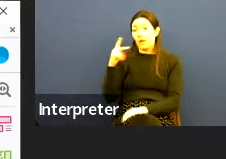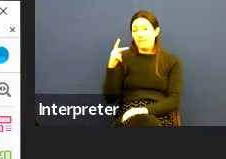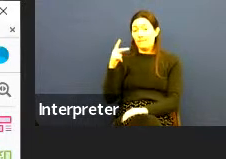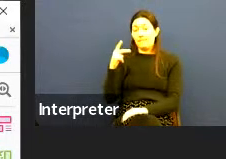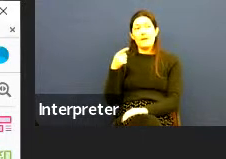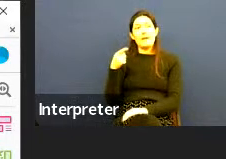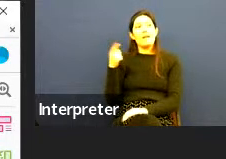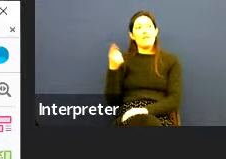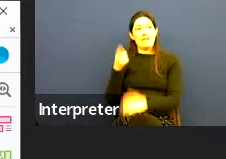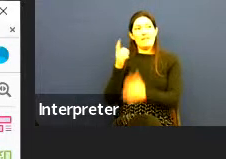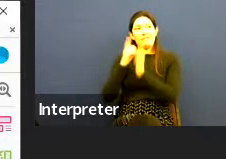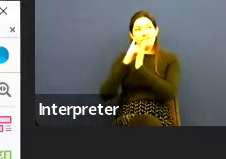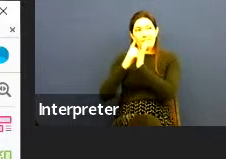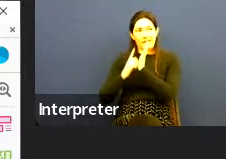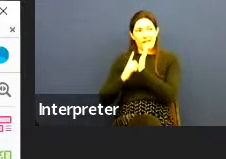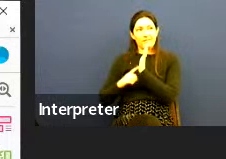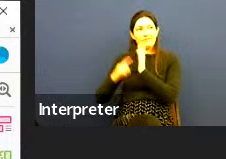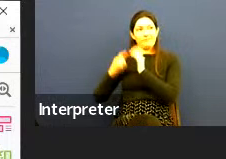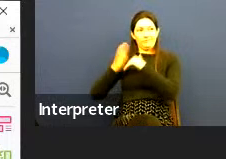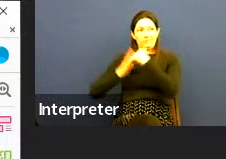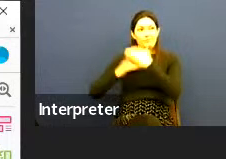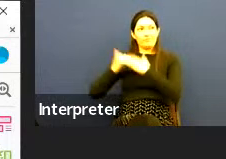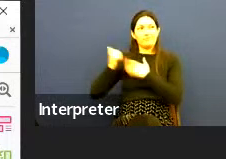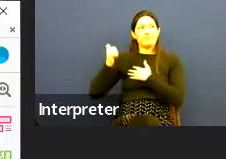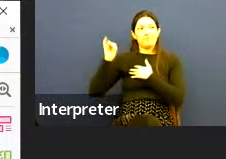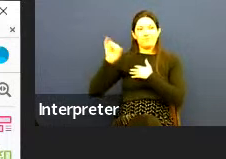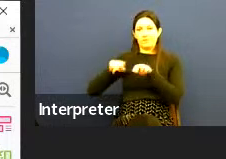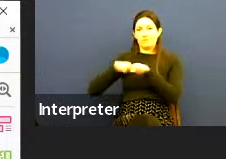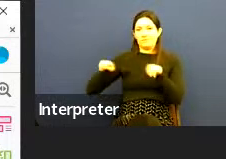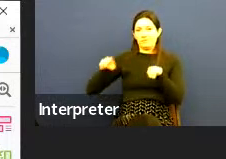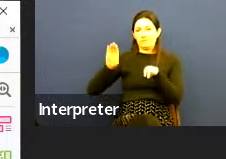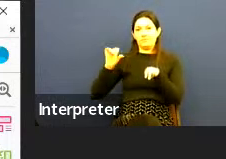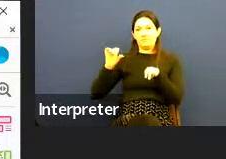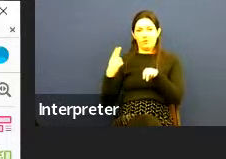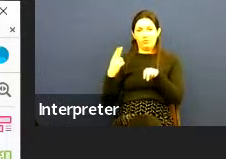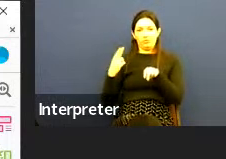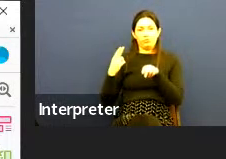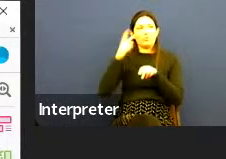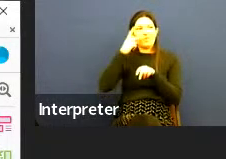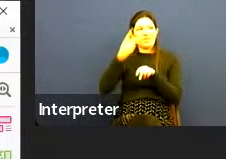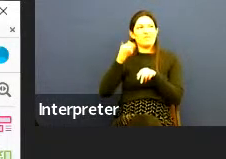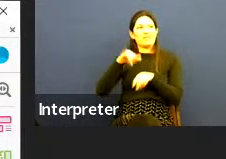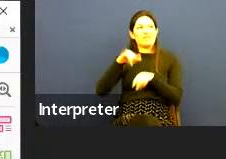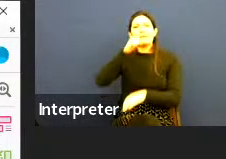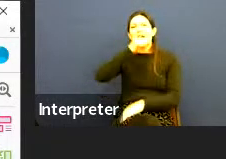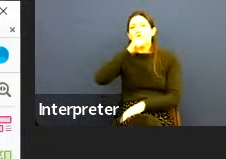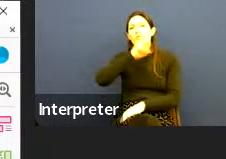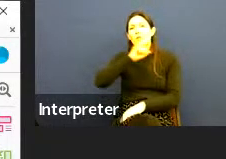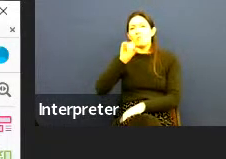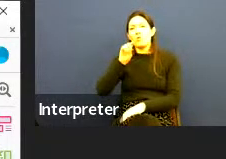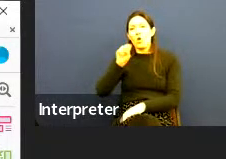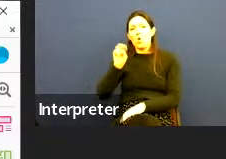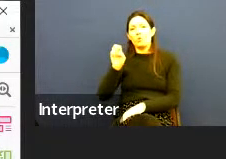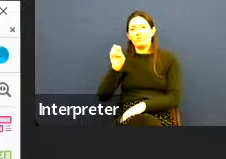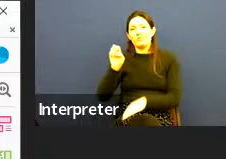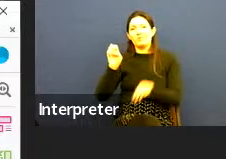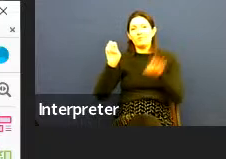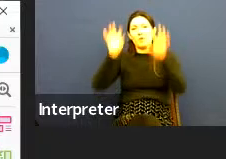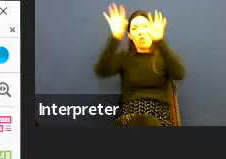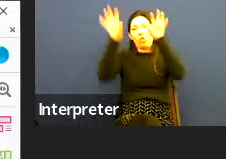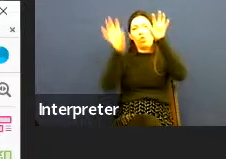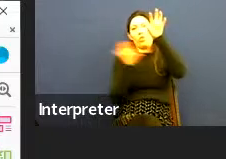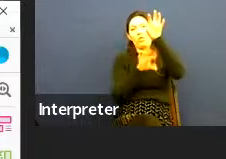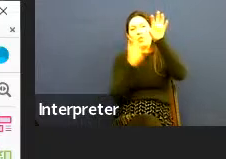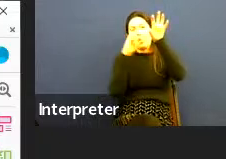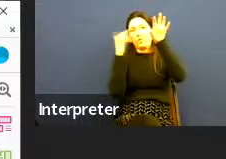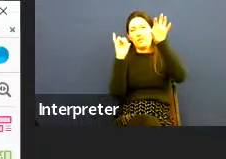construct in the front. You can see the bench with the ice cream cone motif, and in the back is